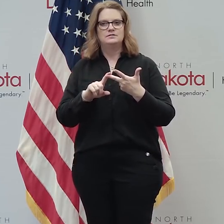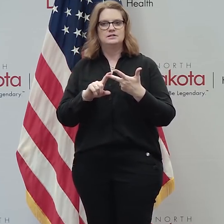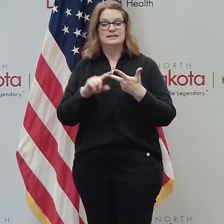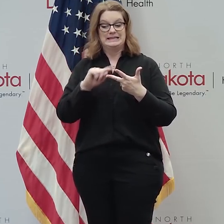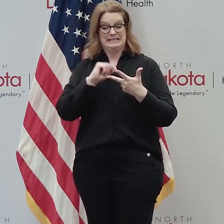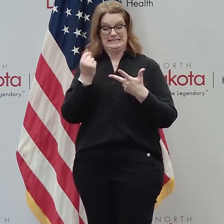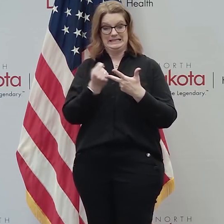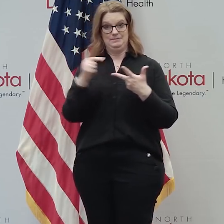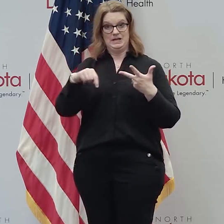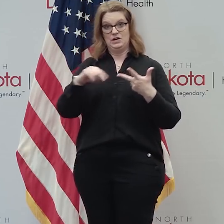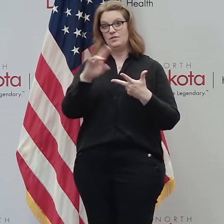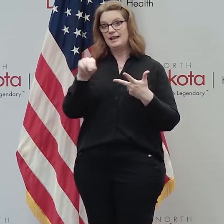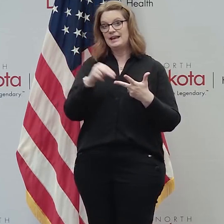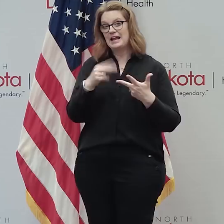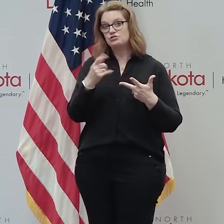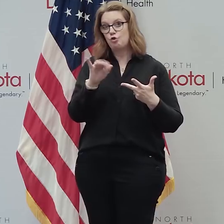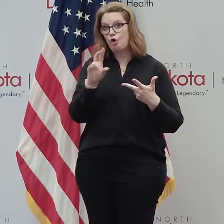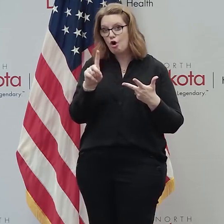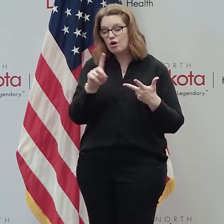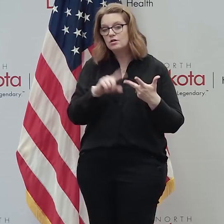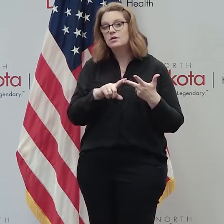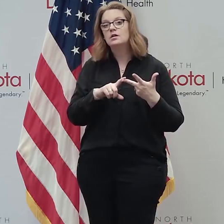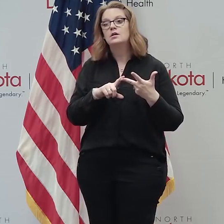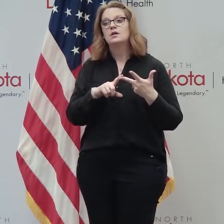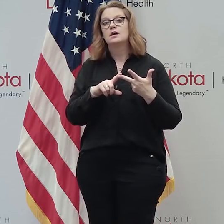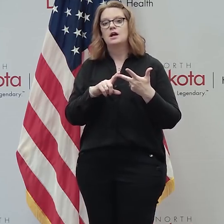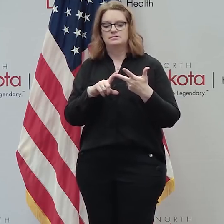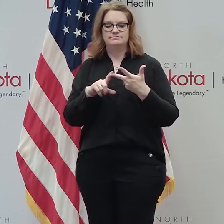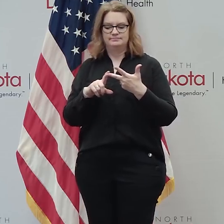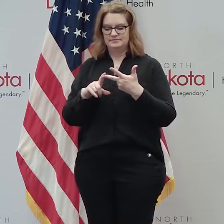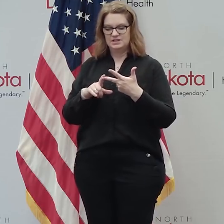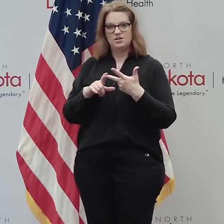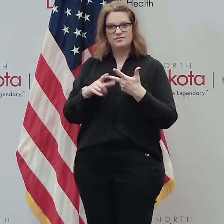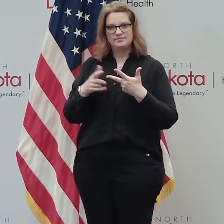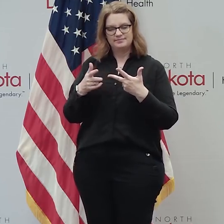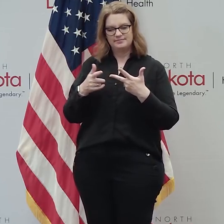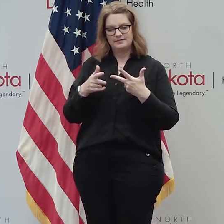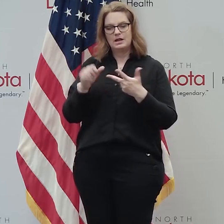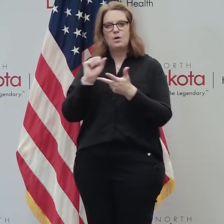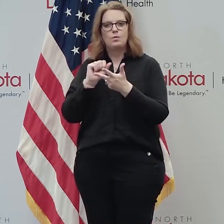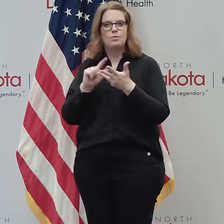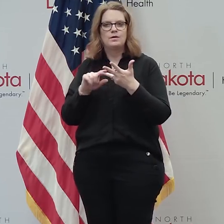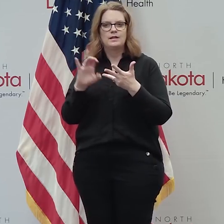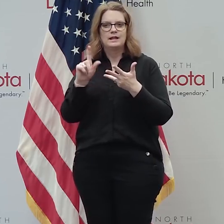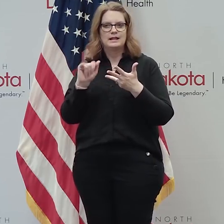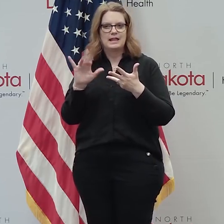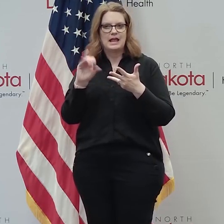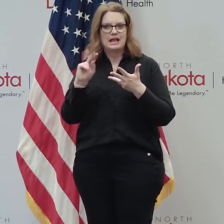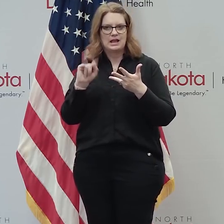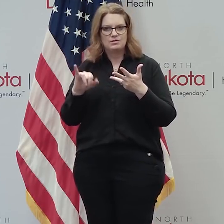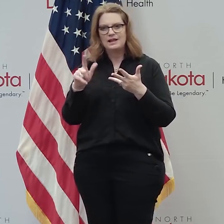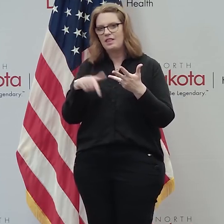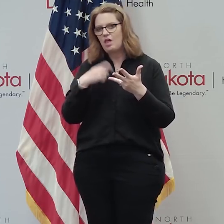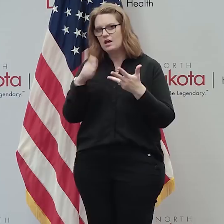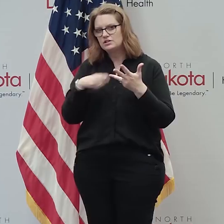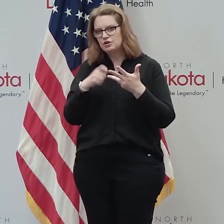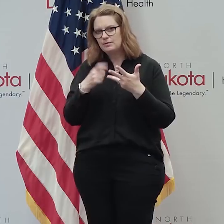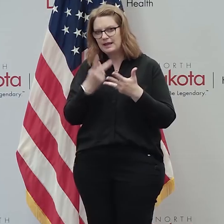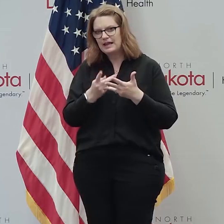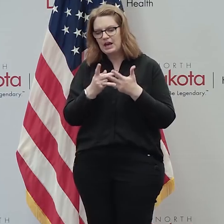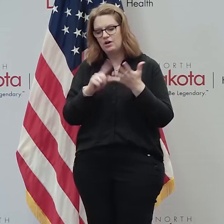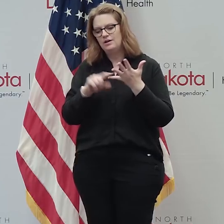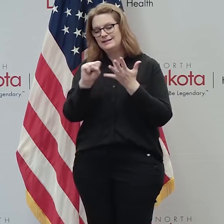team here, including National Guard members and others, collaborating with Clay County long-term health facilities, the